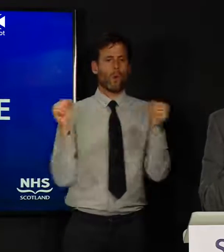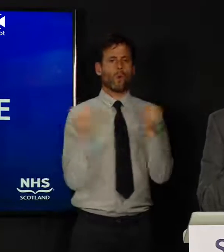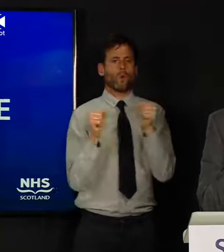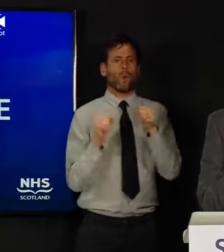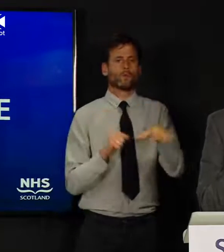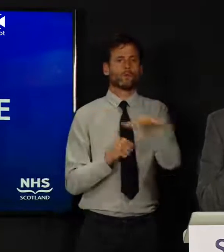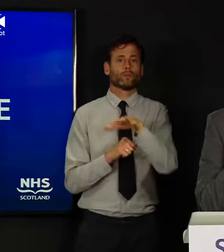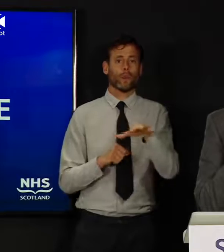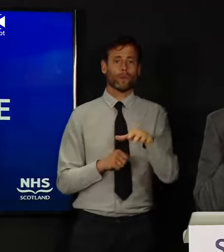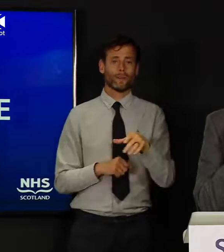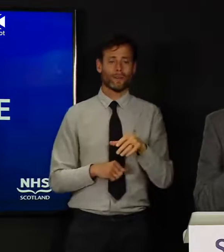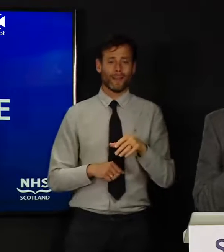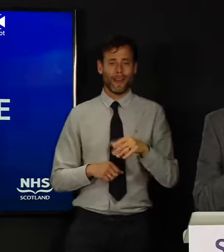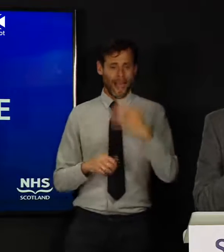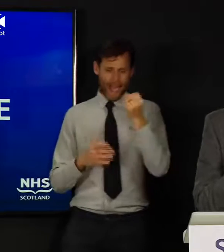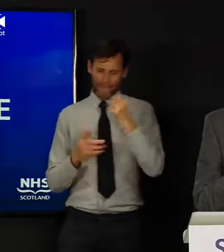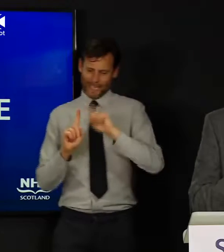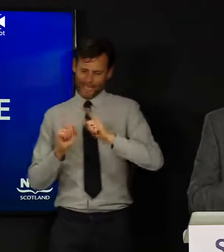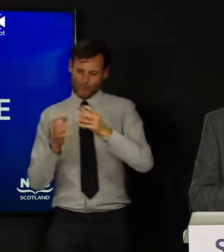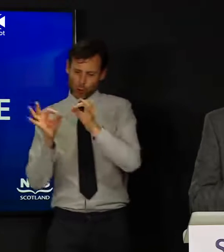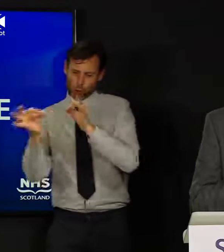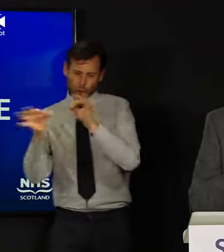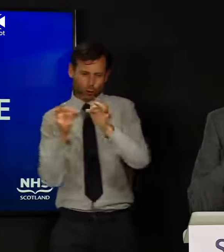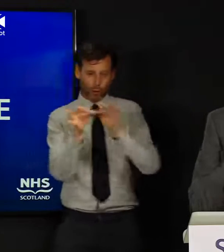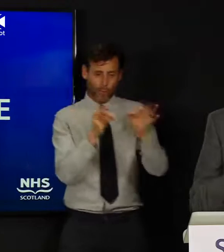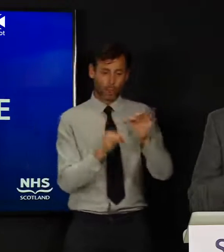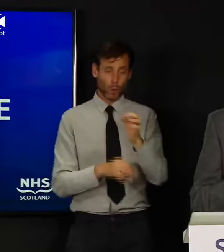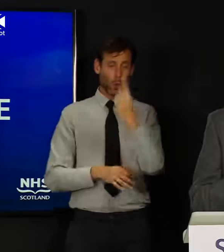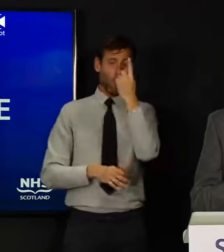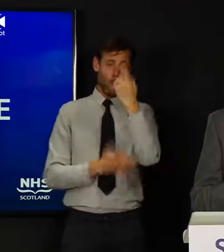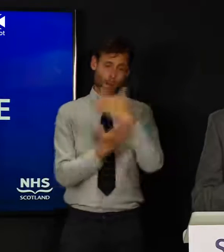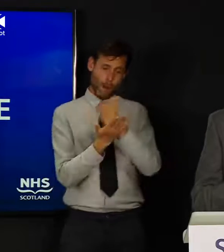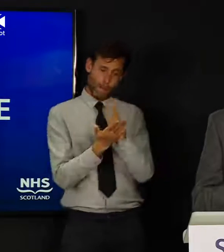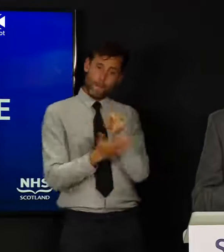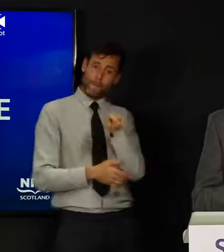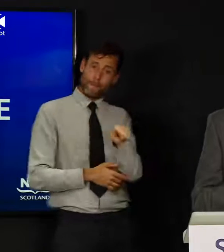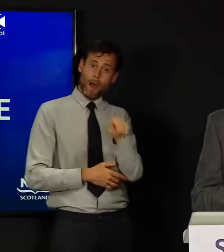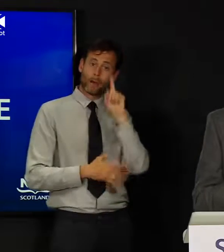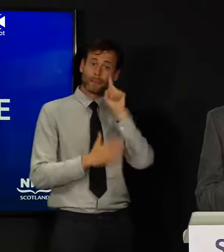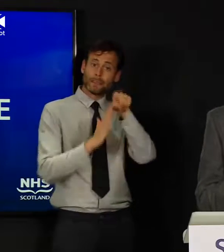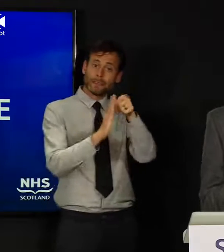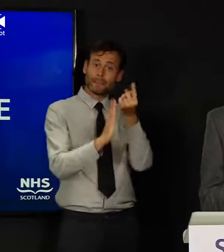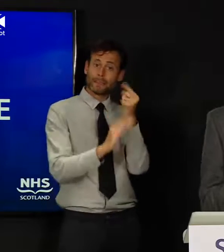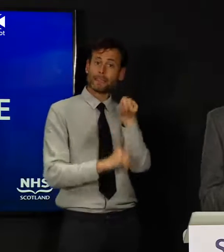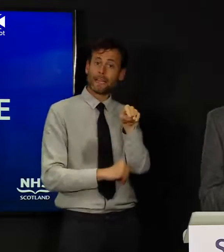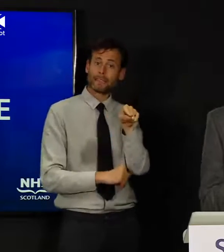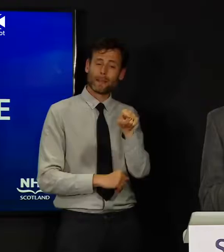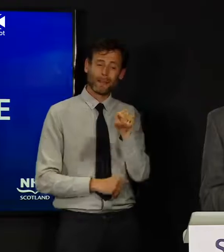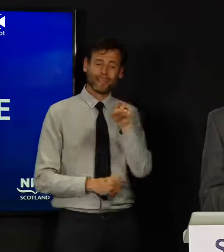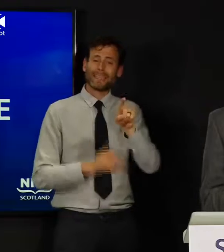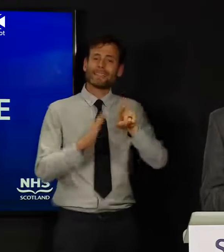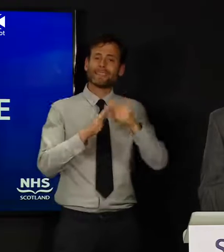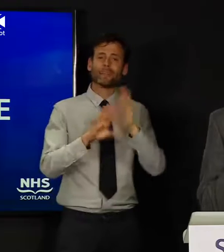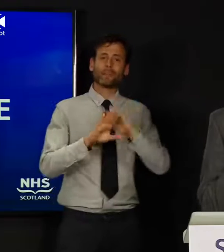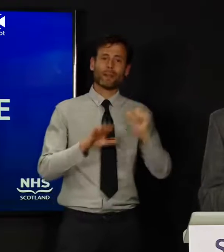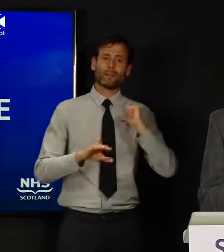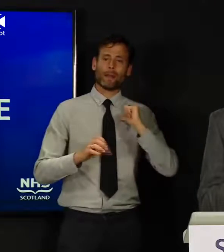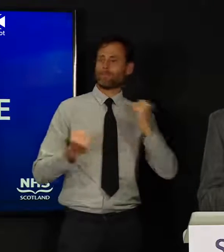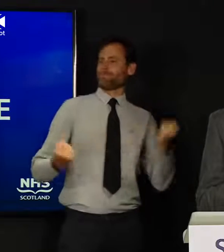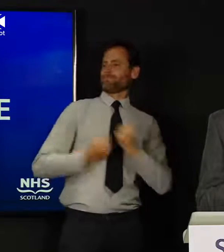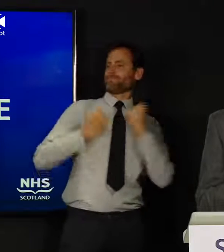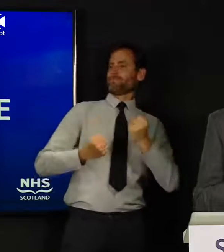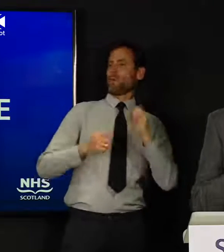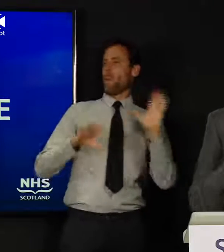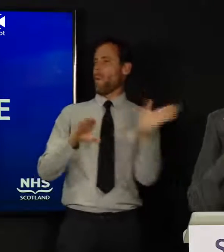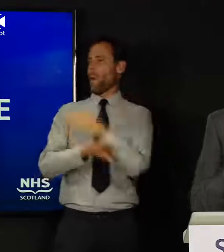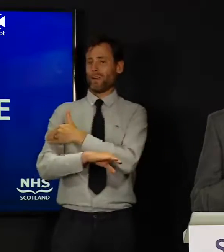only part of that. It's very important, but it cannot find all the virus. That's just the fact of the present